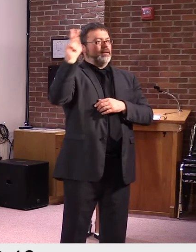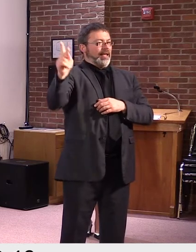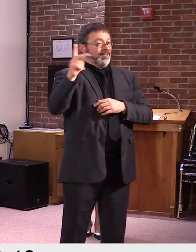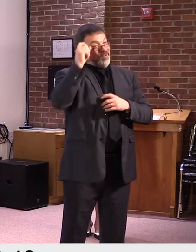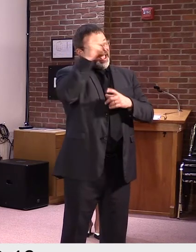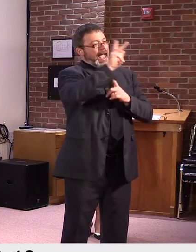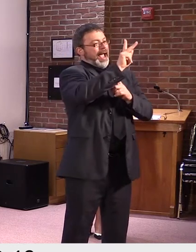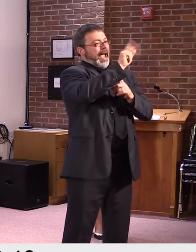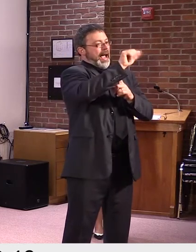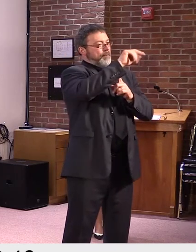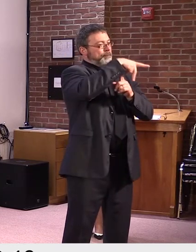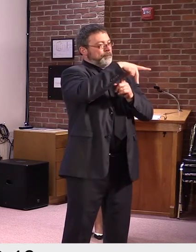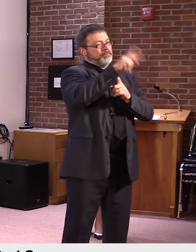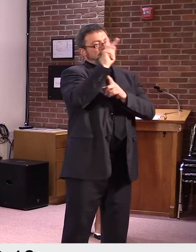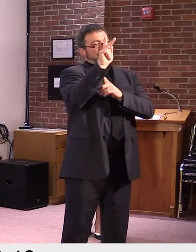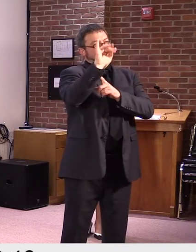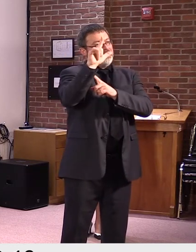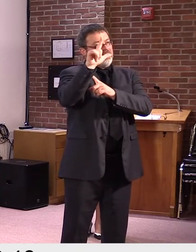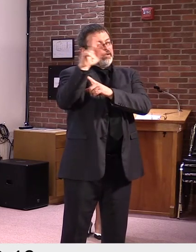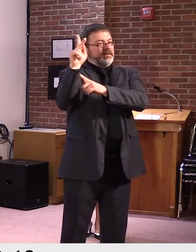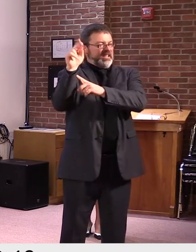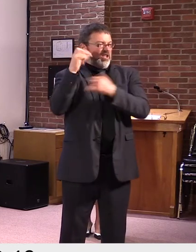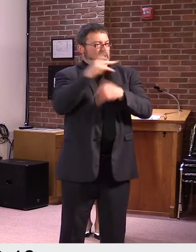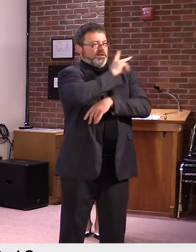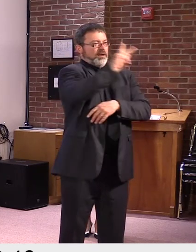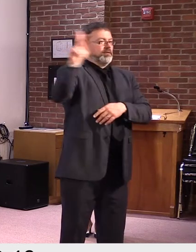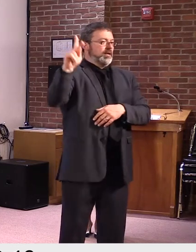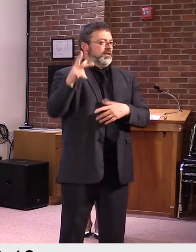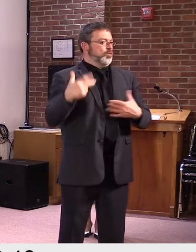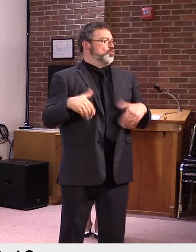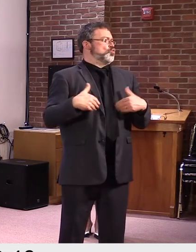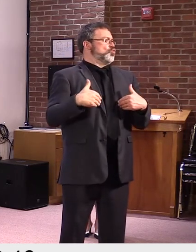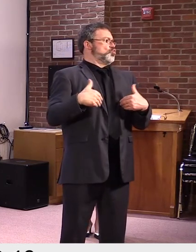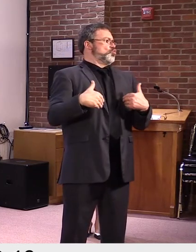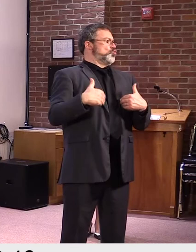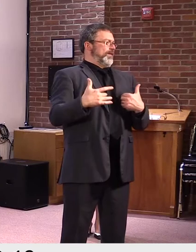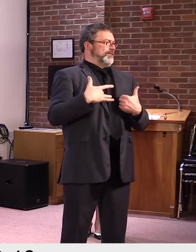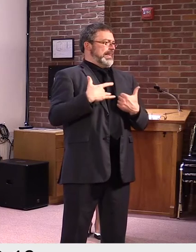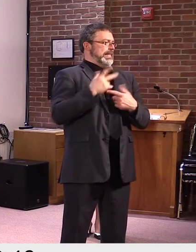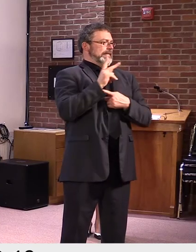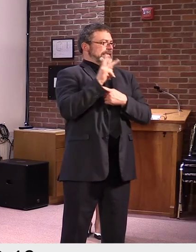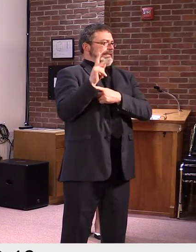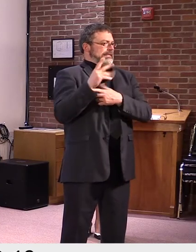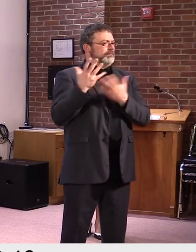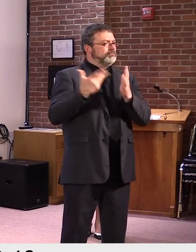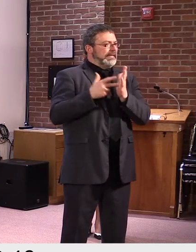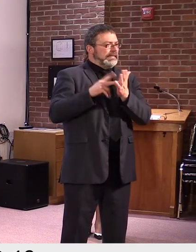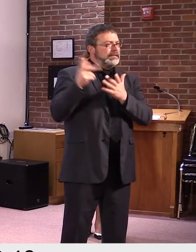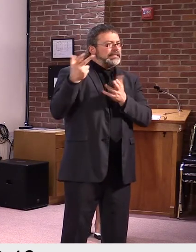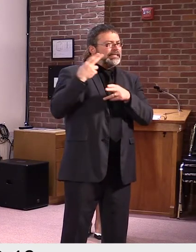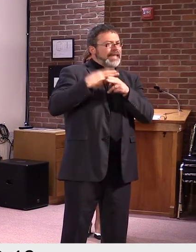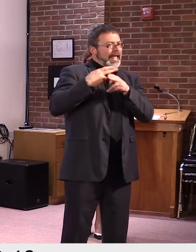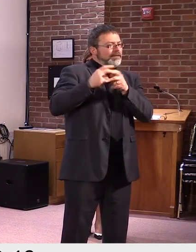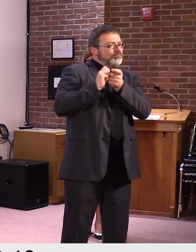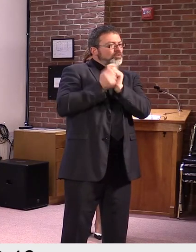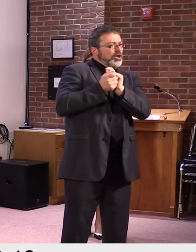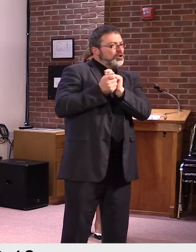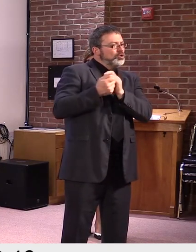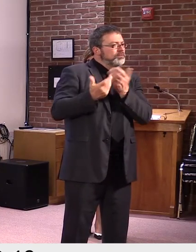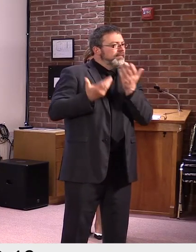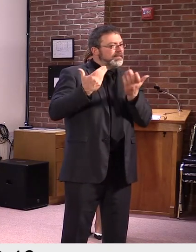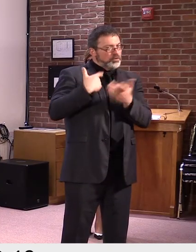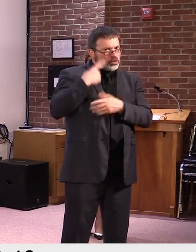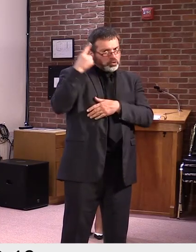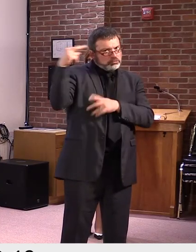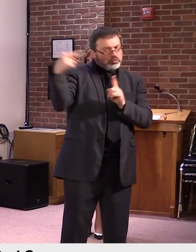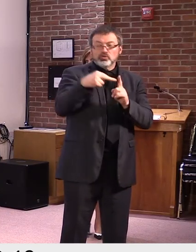to looking at that name, especially in the times we're in, if maybe it might be time to revisit that, or just if you have any thoughts at all on